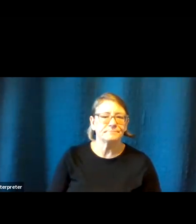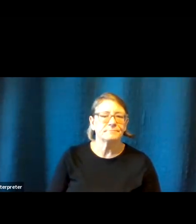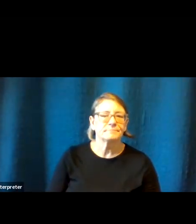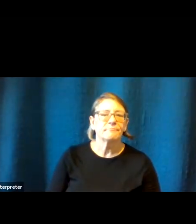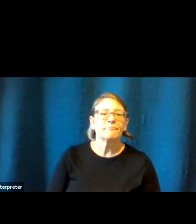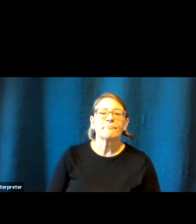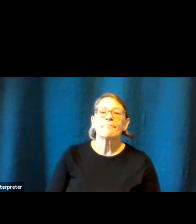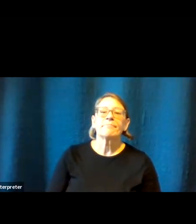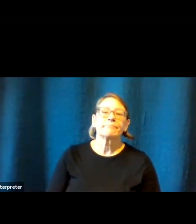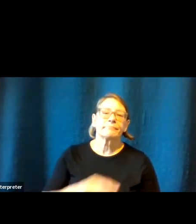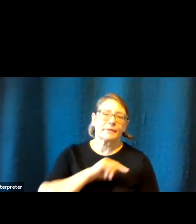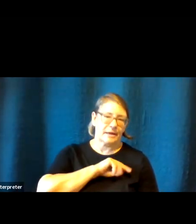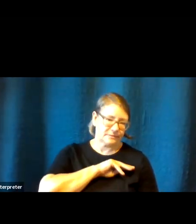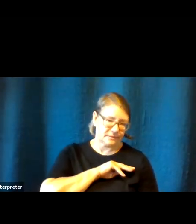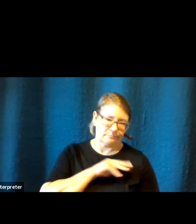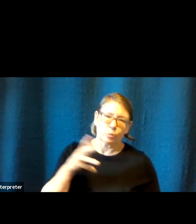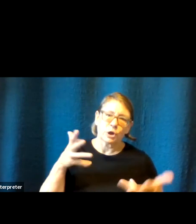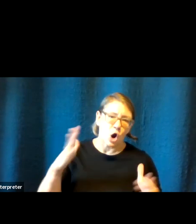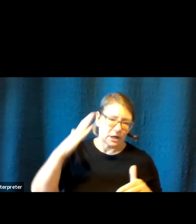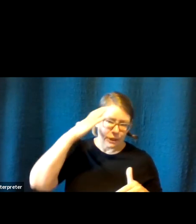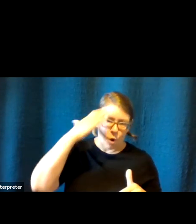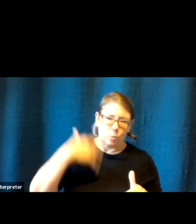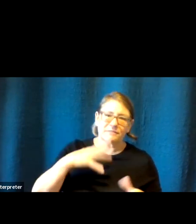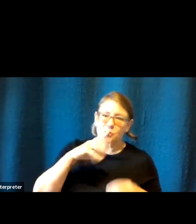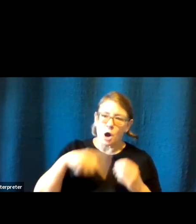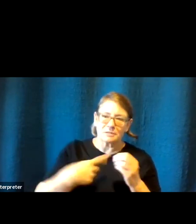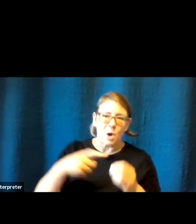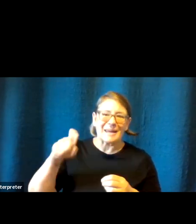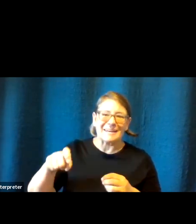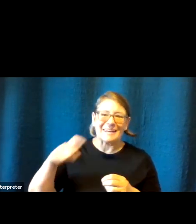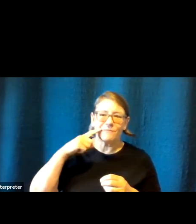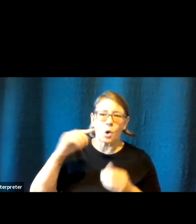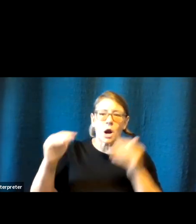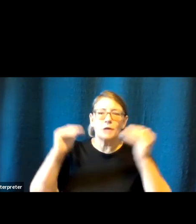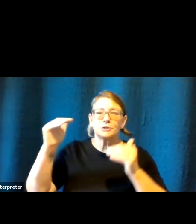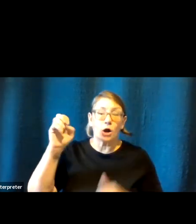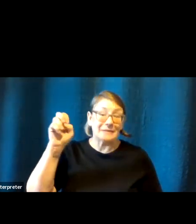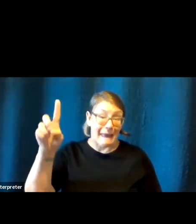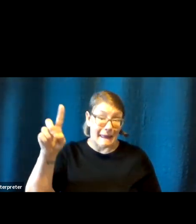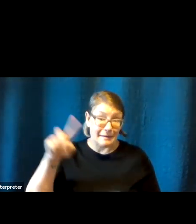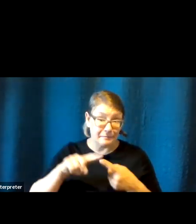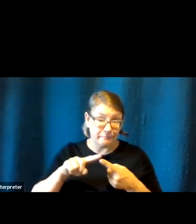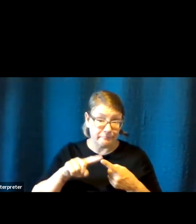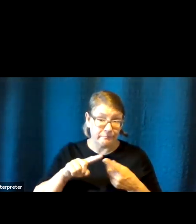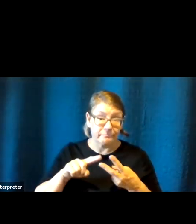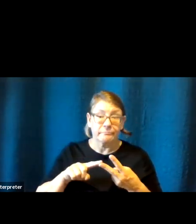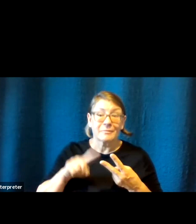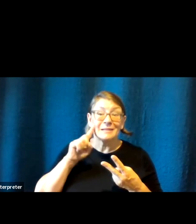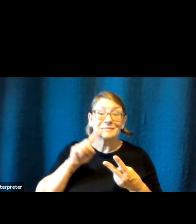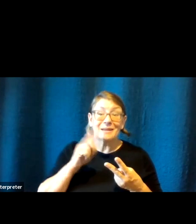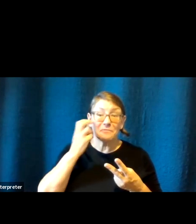Well, we already know that we have talked about there's a need for adult ed. There's a need for